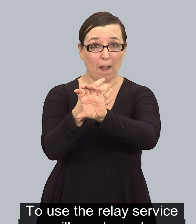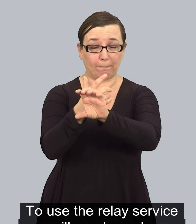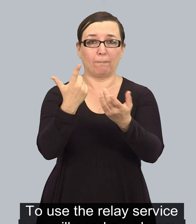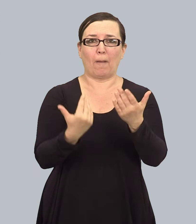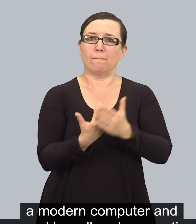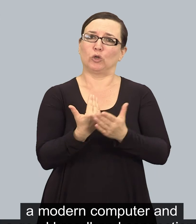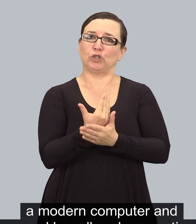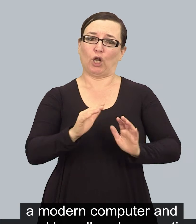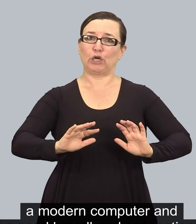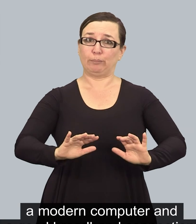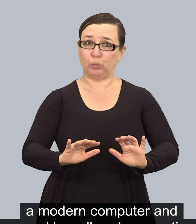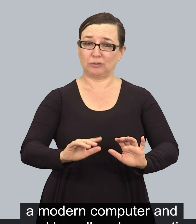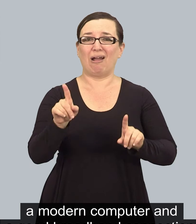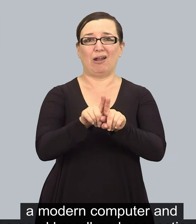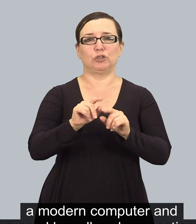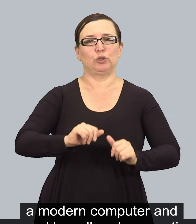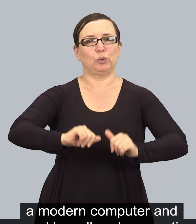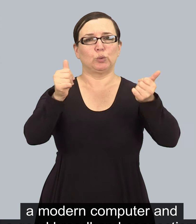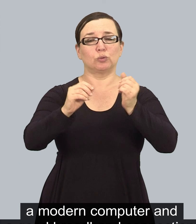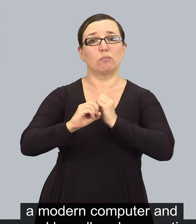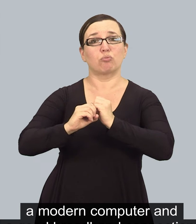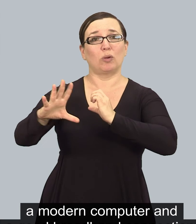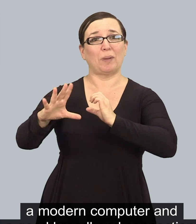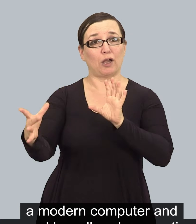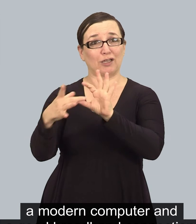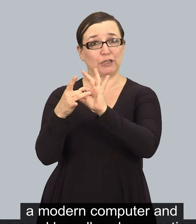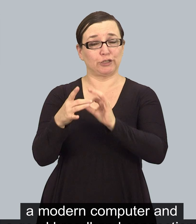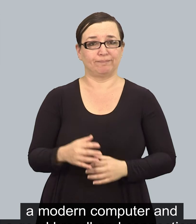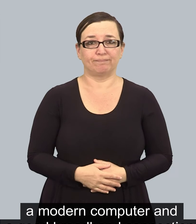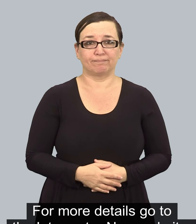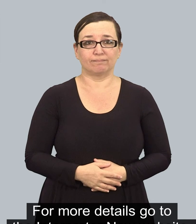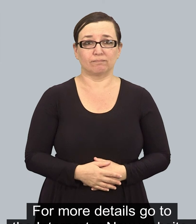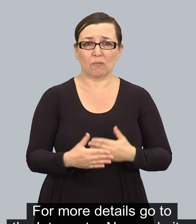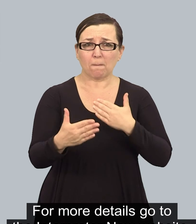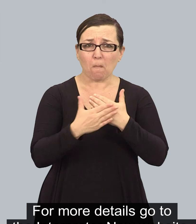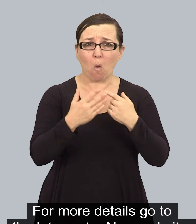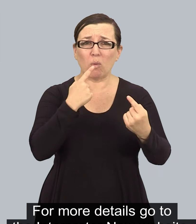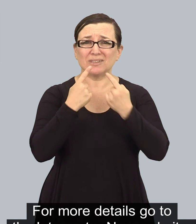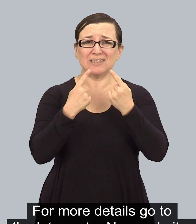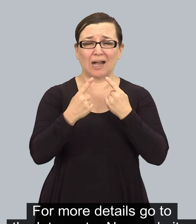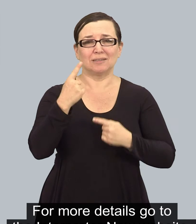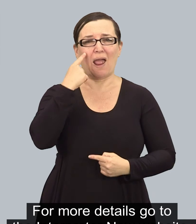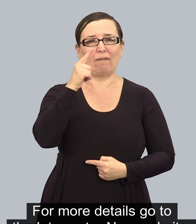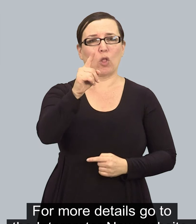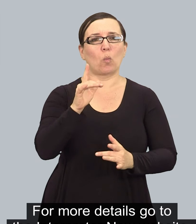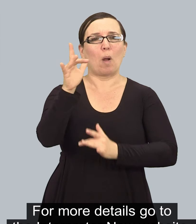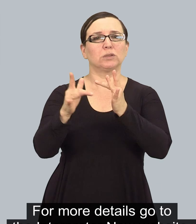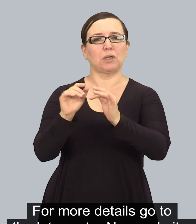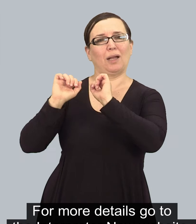a modern computer, and a good broadband connection. For more details, go to the Interpreter Now